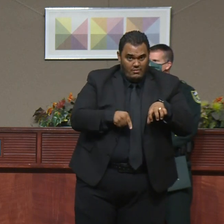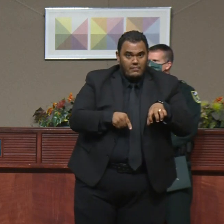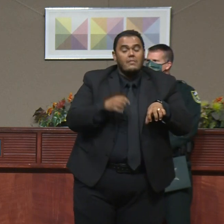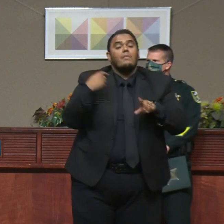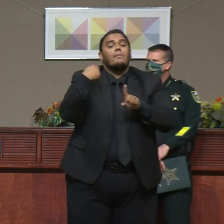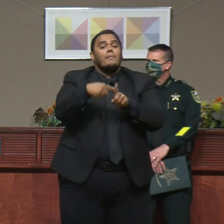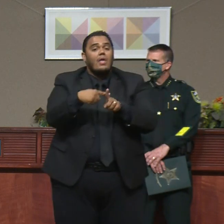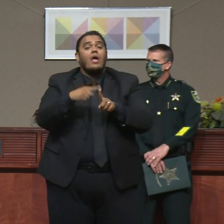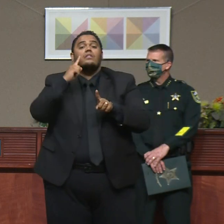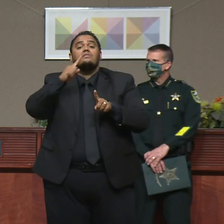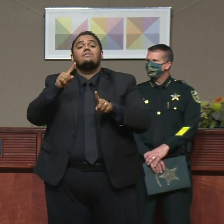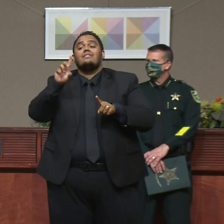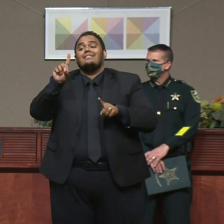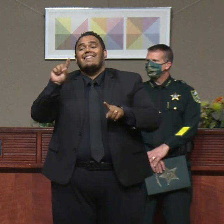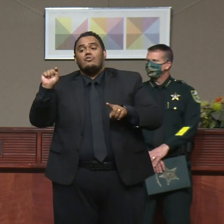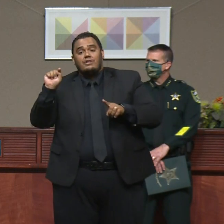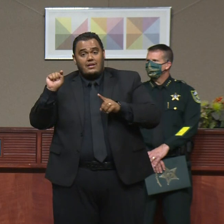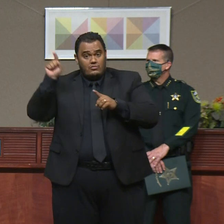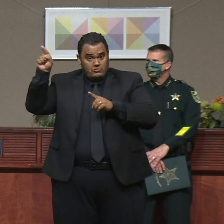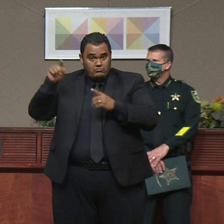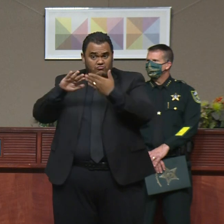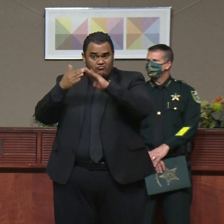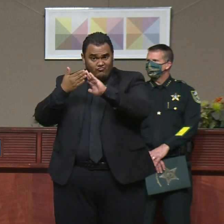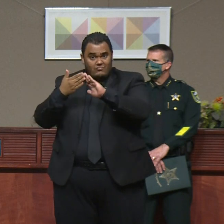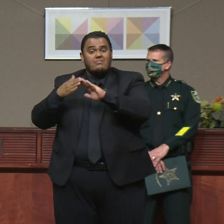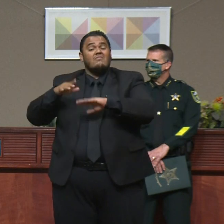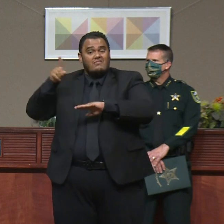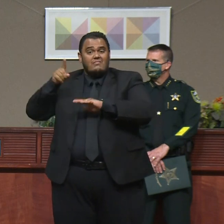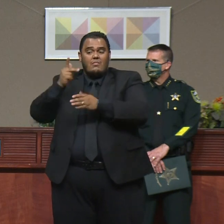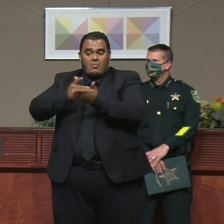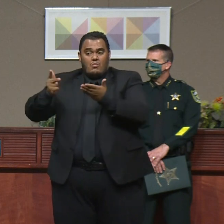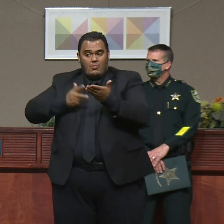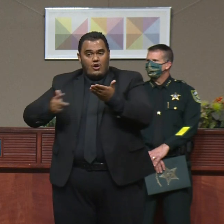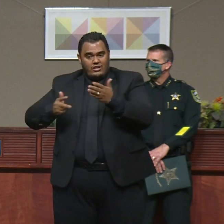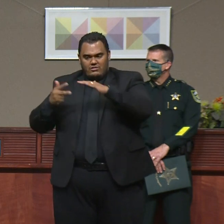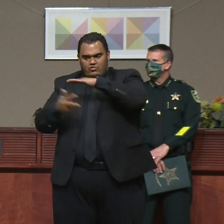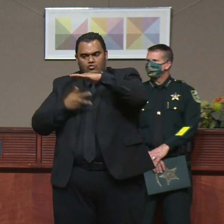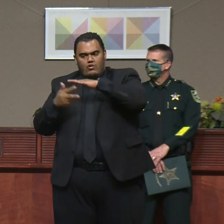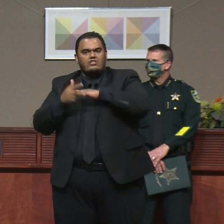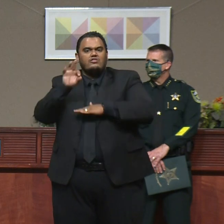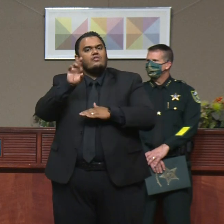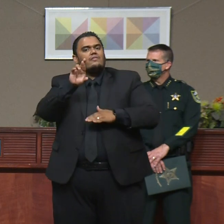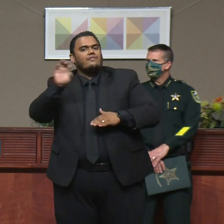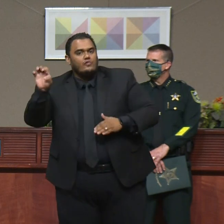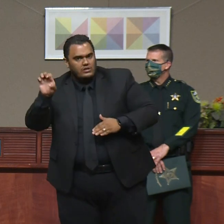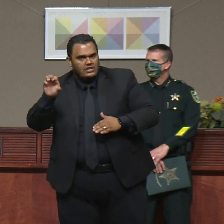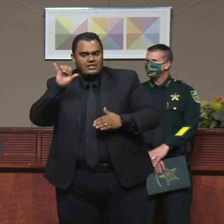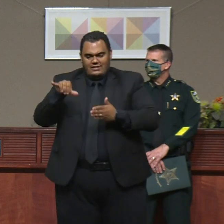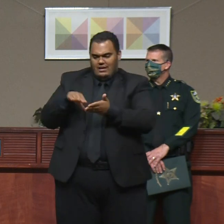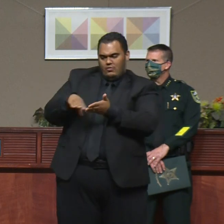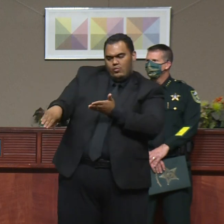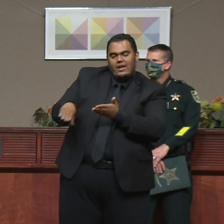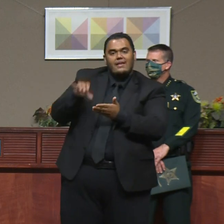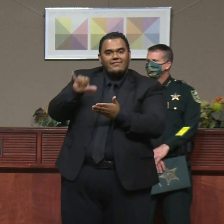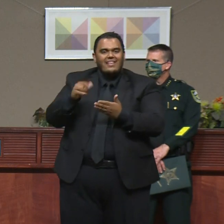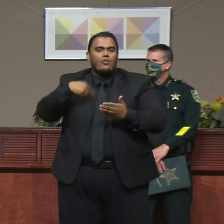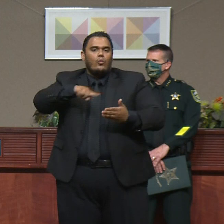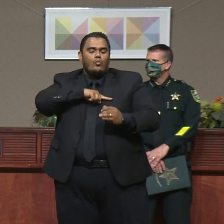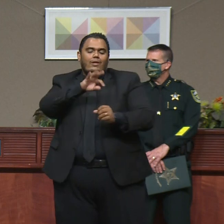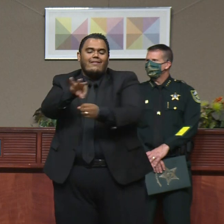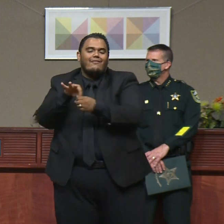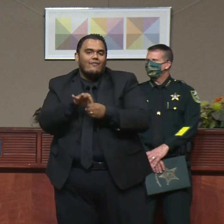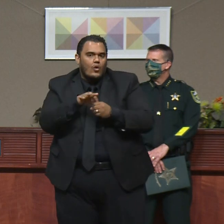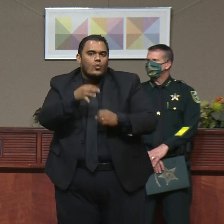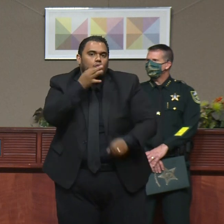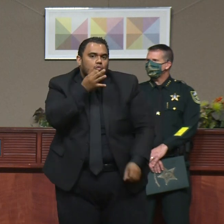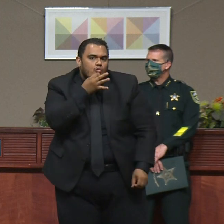our garages and on street, to encourage residents to patronize the businesses in the urban core. And all